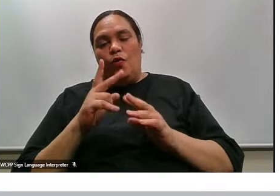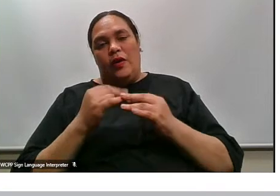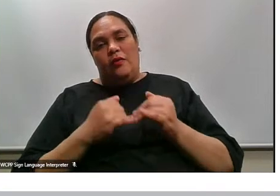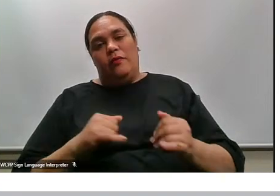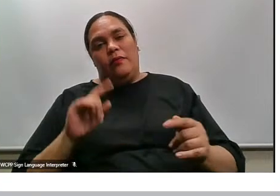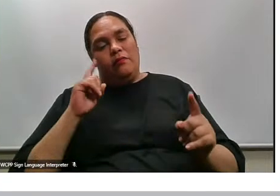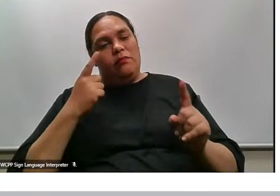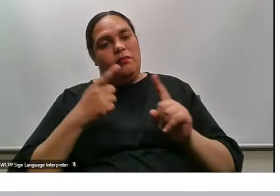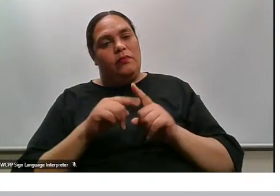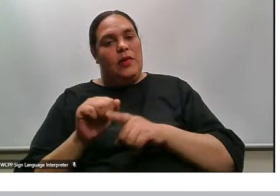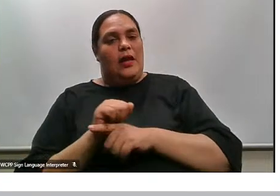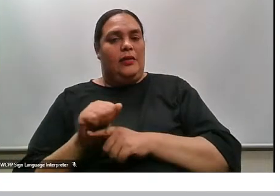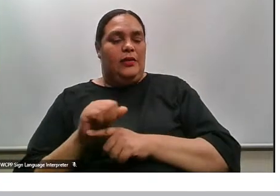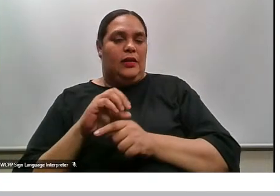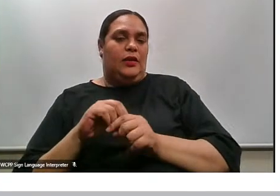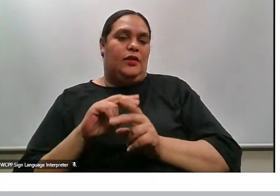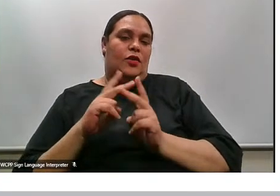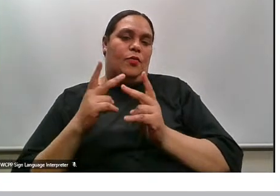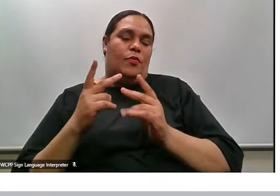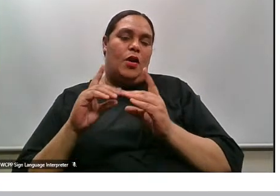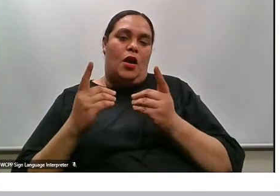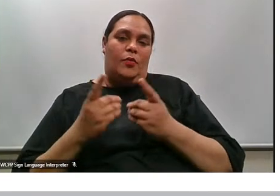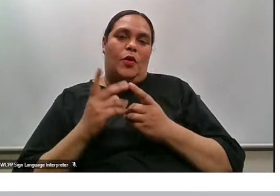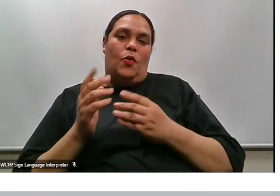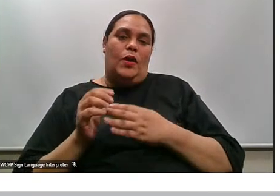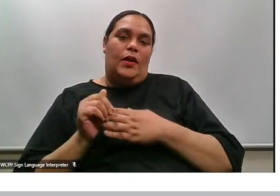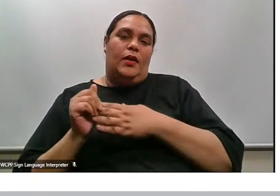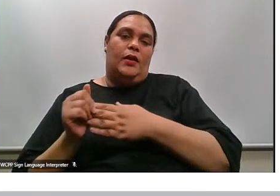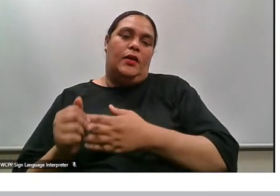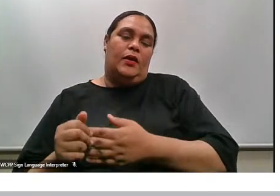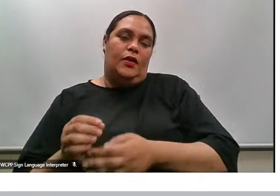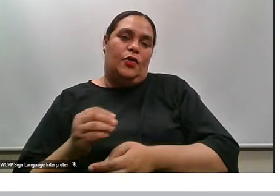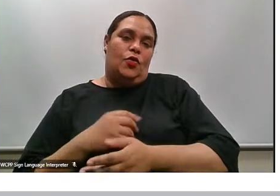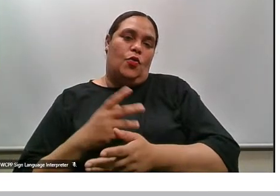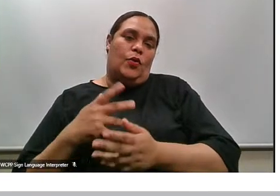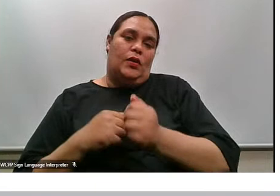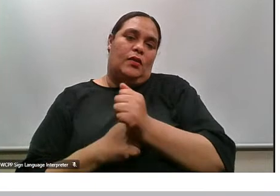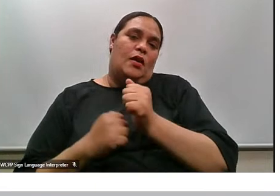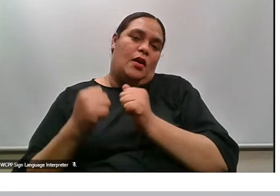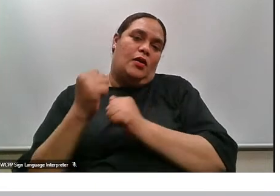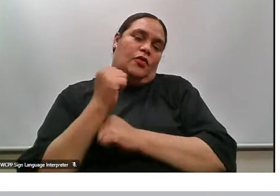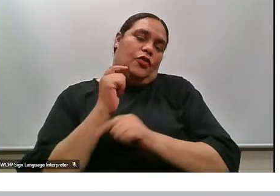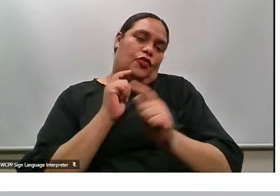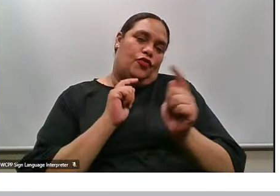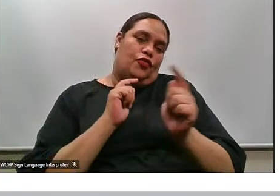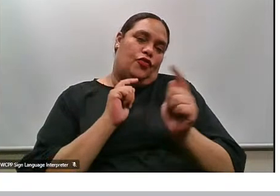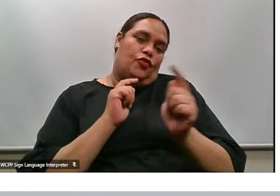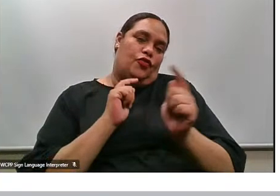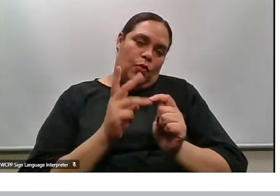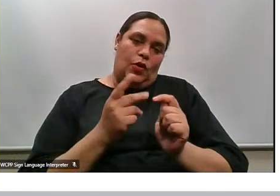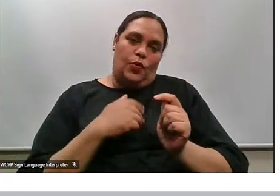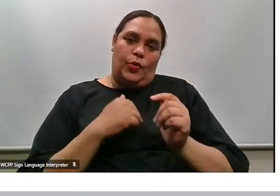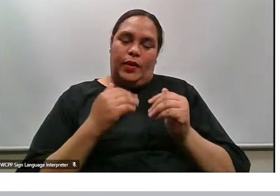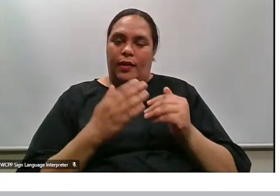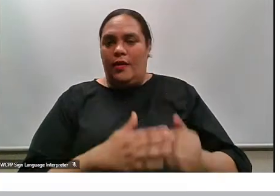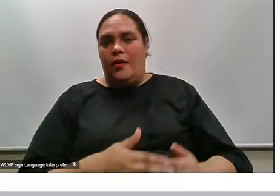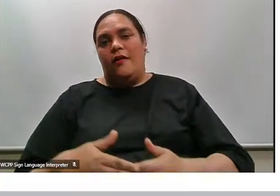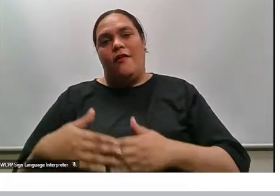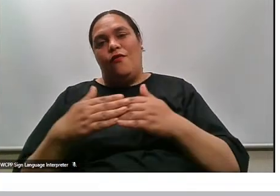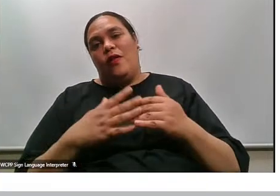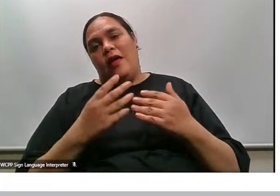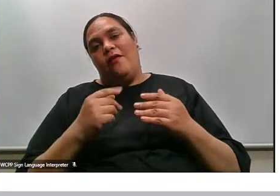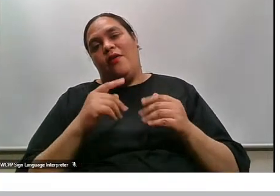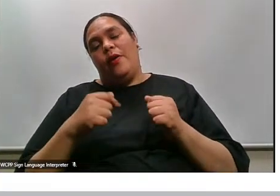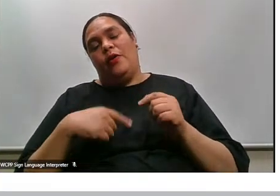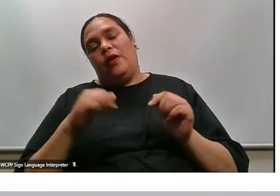repurposing exercise in the department that is going to lead to a structural change. So we've been very careful in terms of our